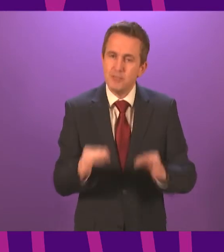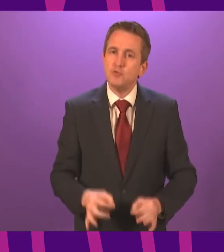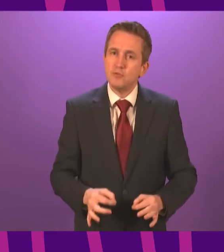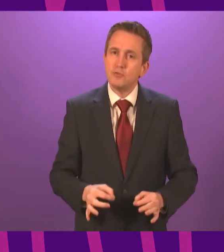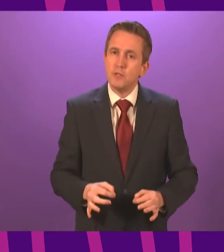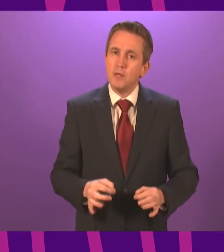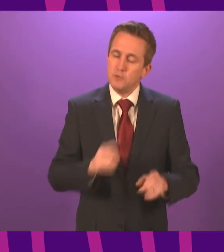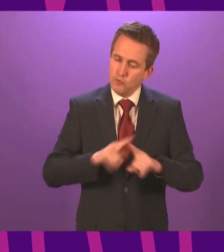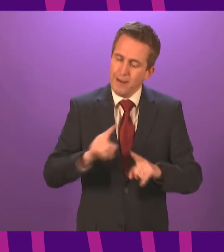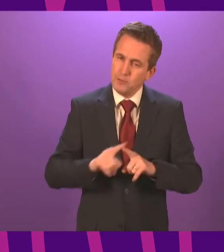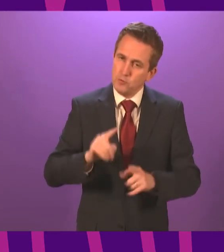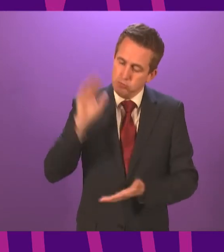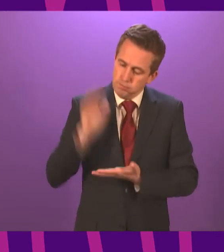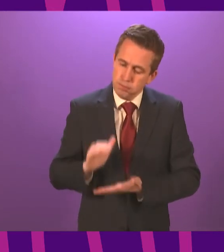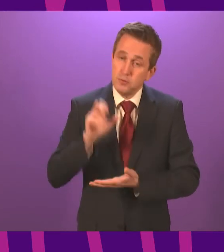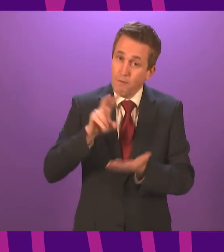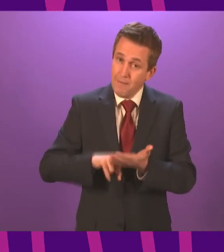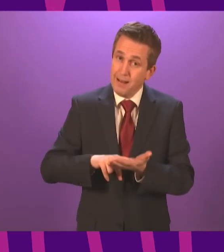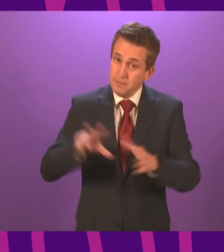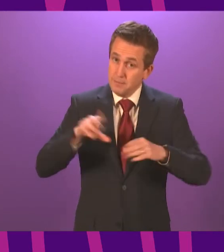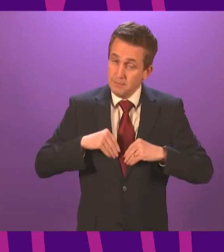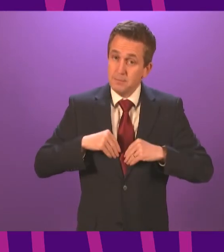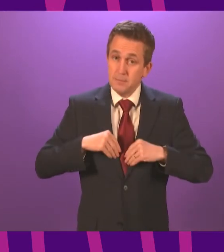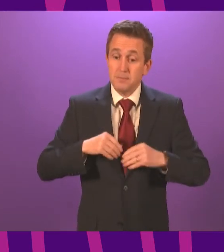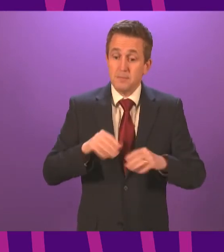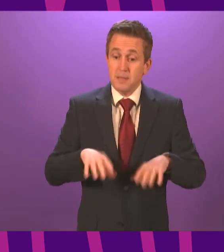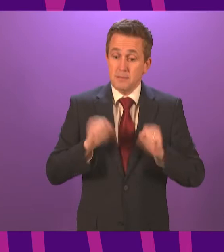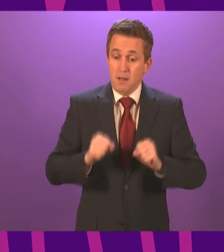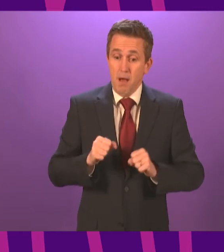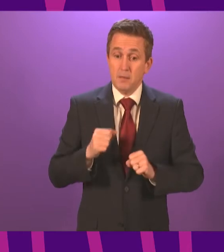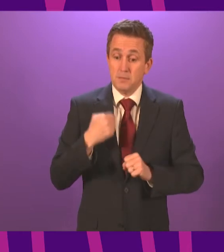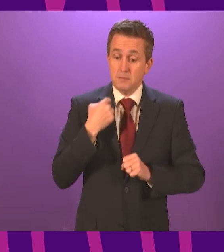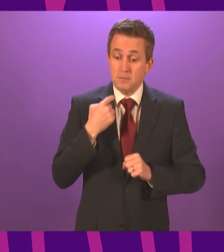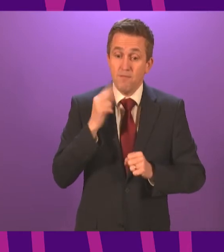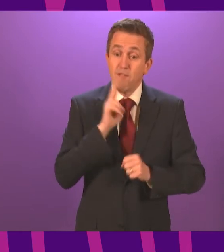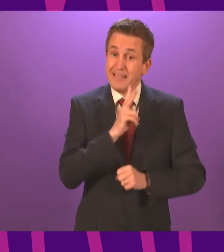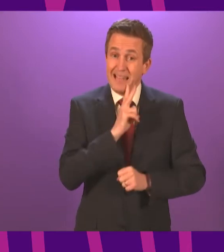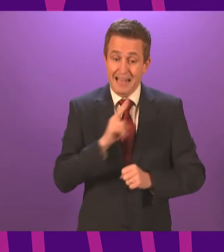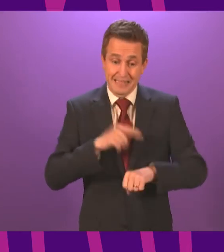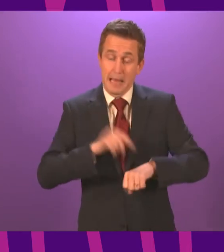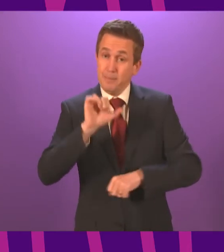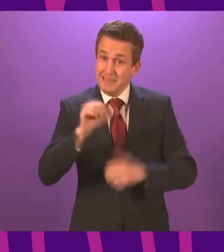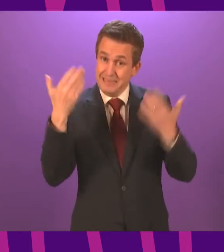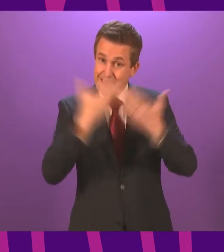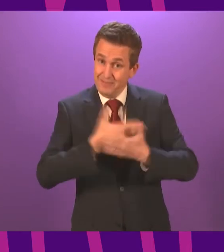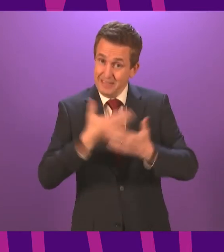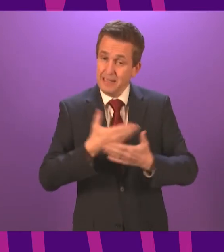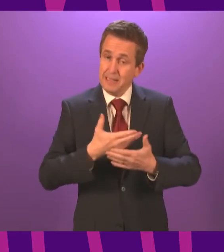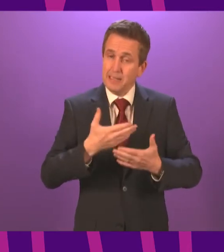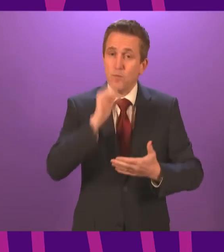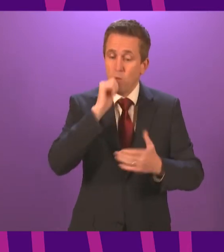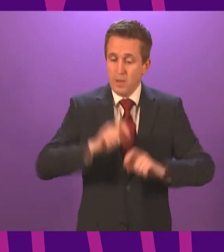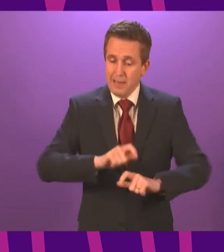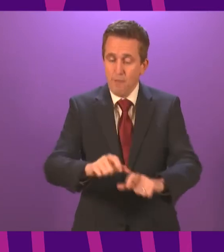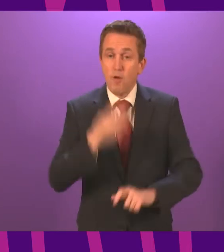quickly suppress the virus. The changes to protection levels will come into effect at 6 p.m. this Friday, the 20th of November, and will likely remain in place for 3